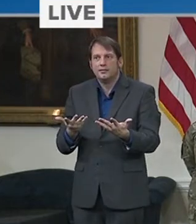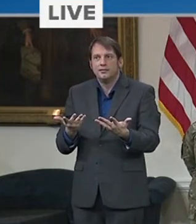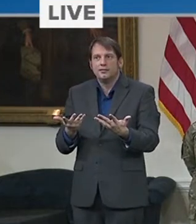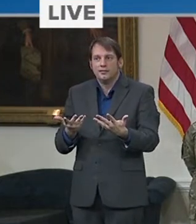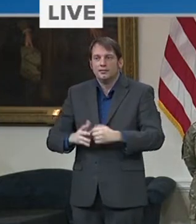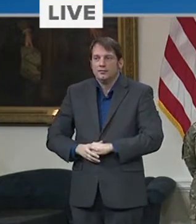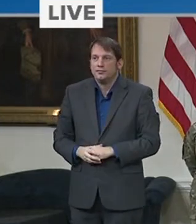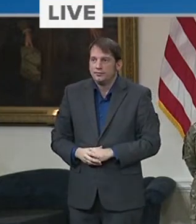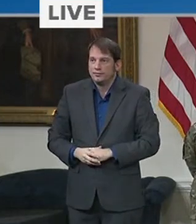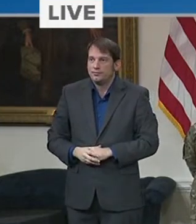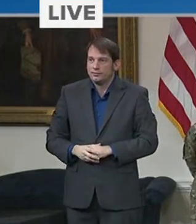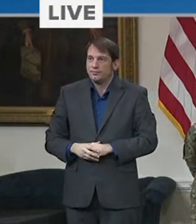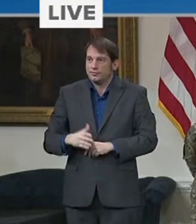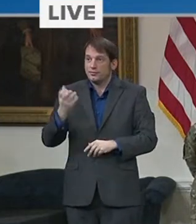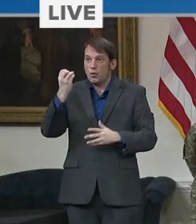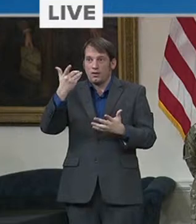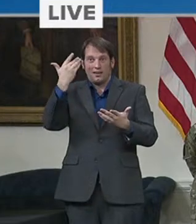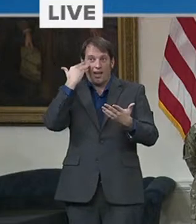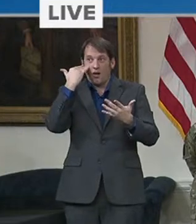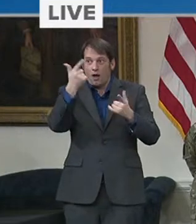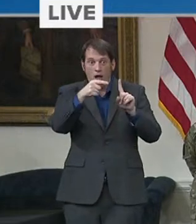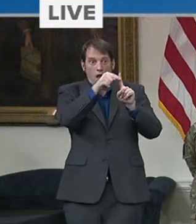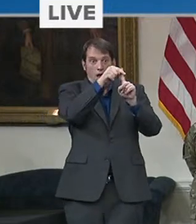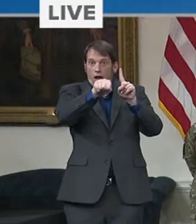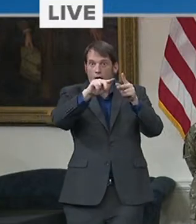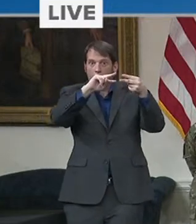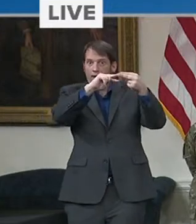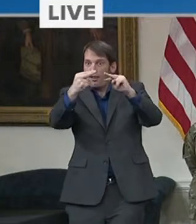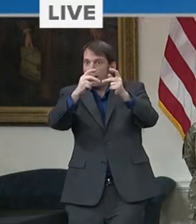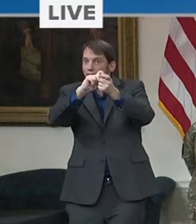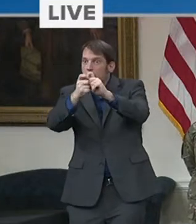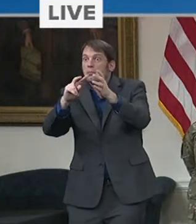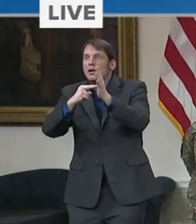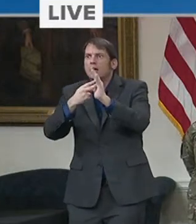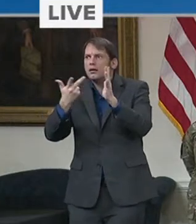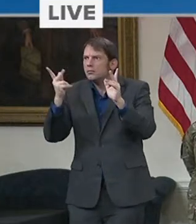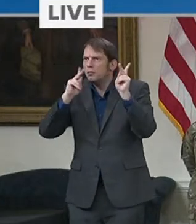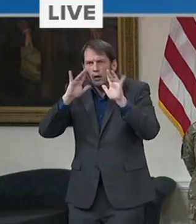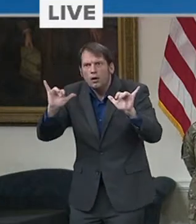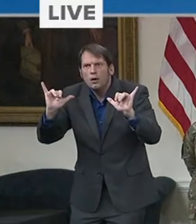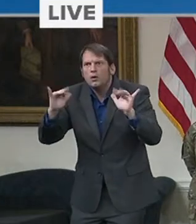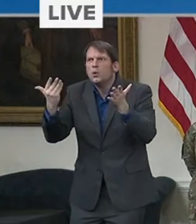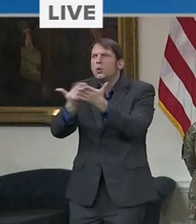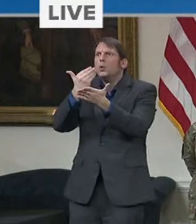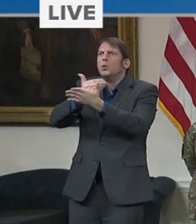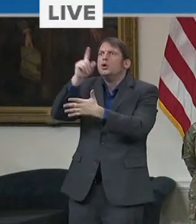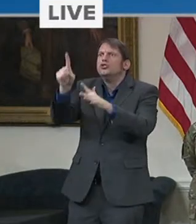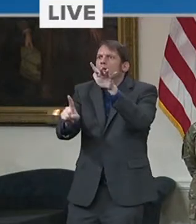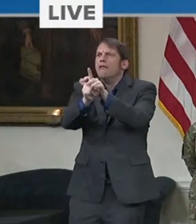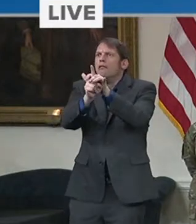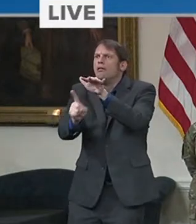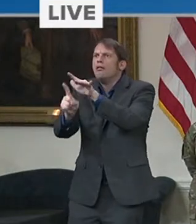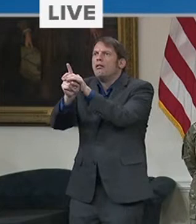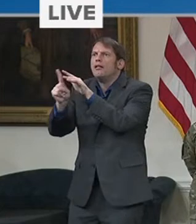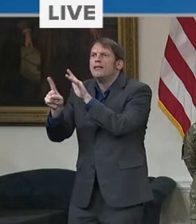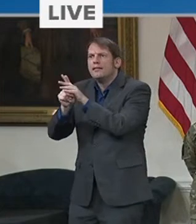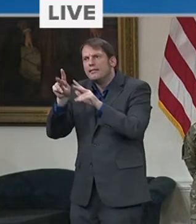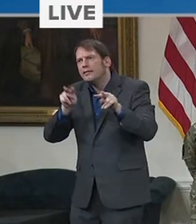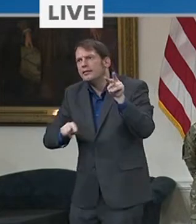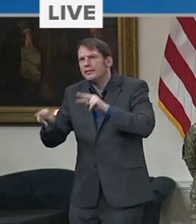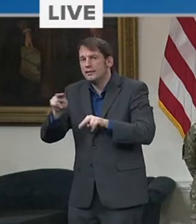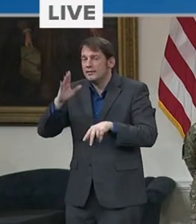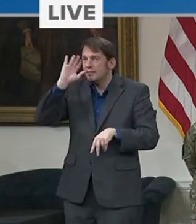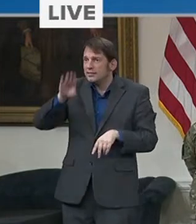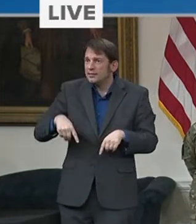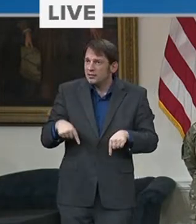many questions about COVID-19 variants, including the UK one identified here in Maryland. It is